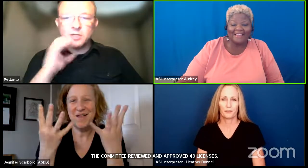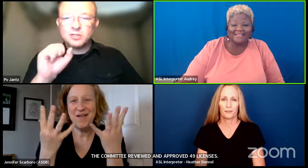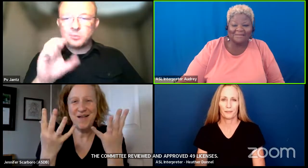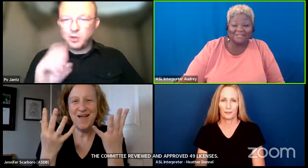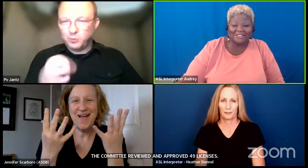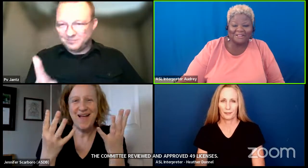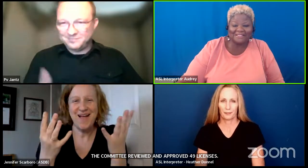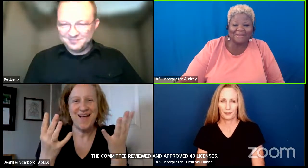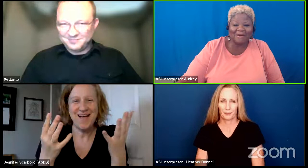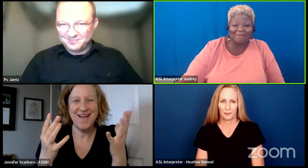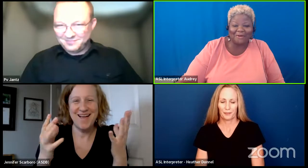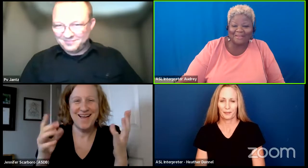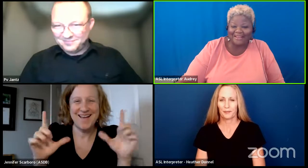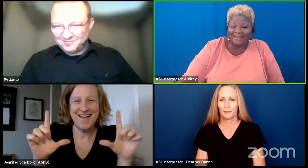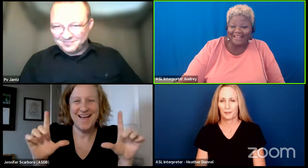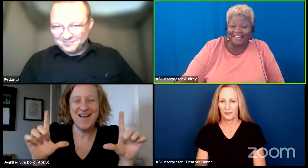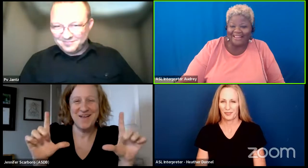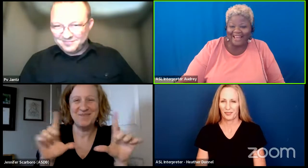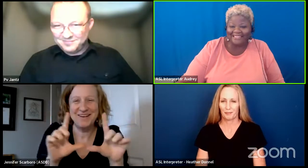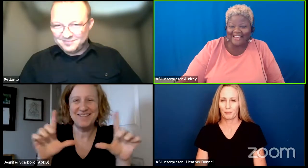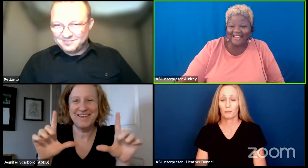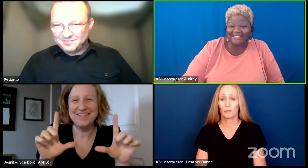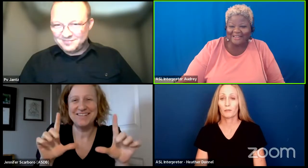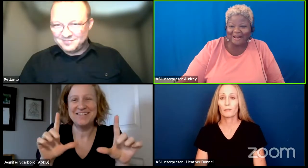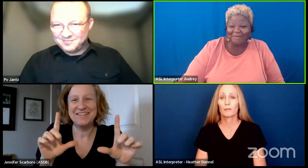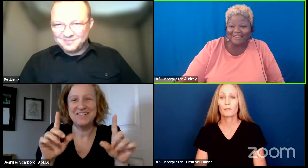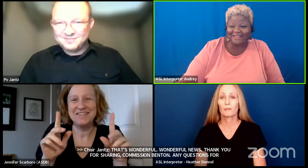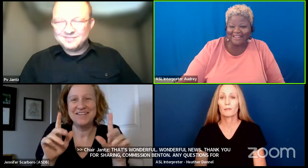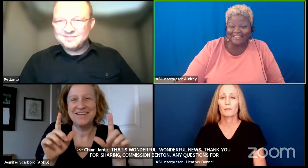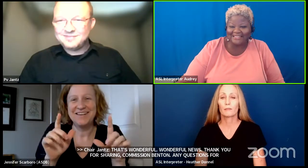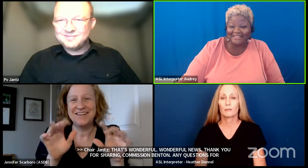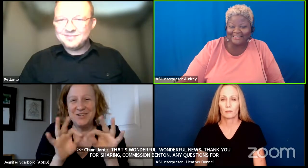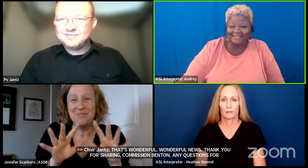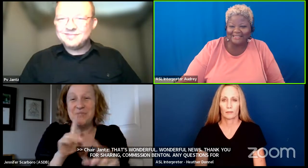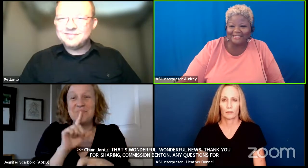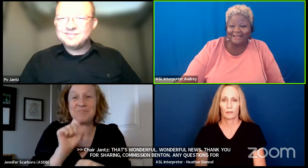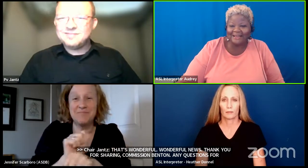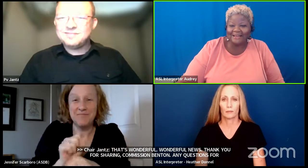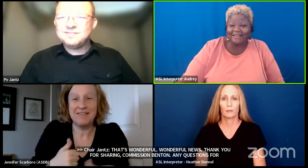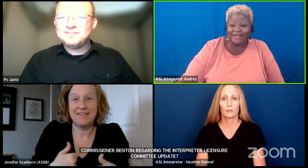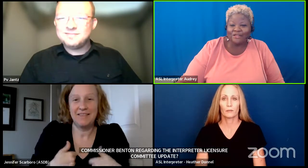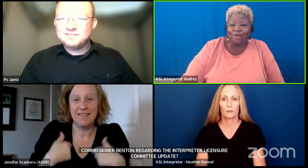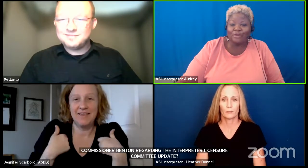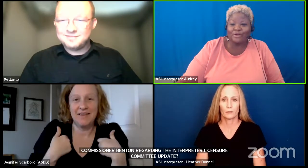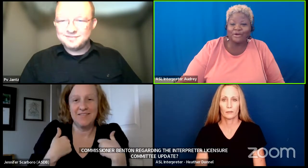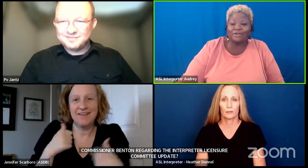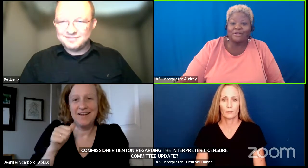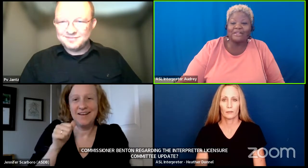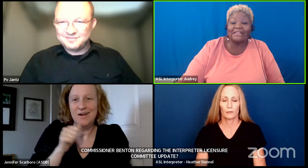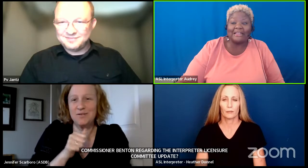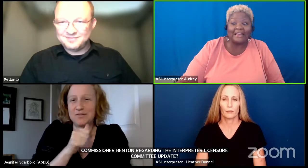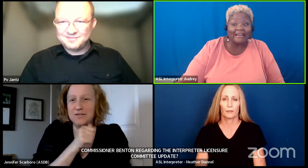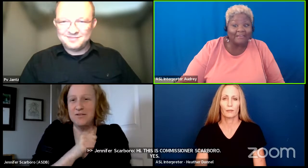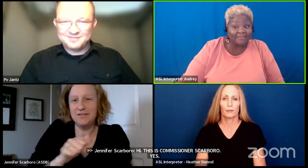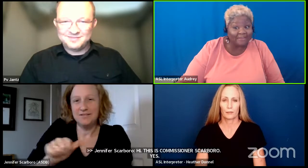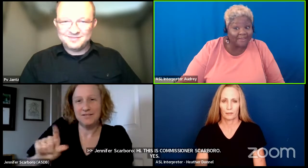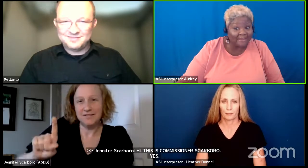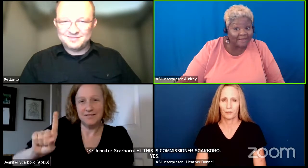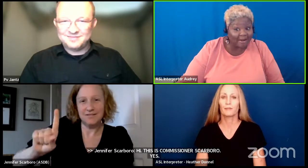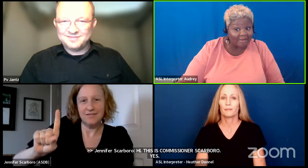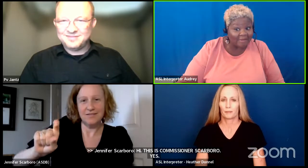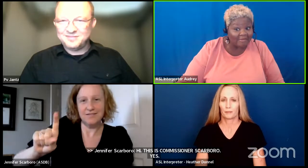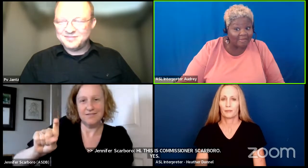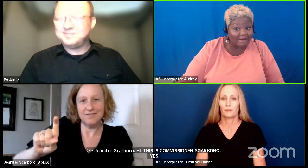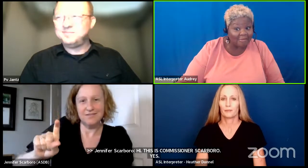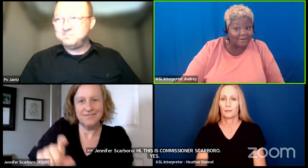Hi, this is Commissioner Scarborough. Yes, I'd like to know how many of the licensees the interpreter live